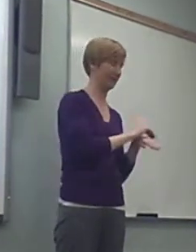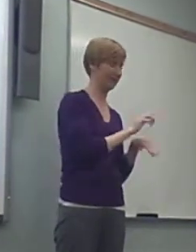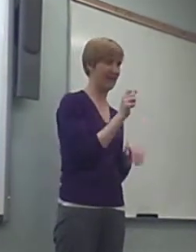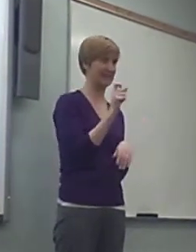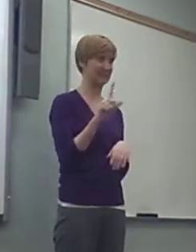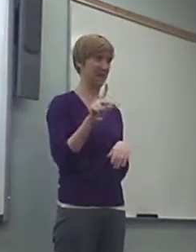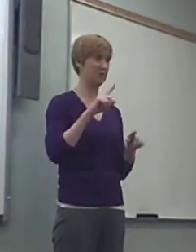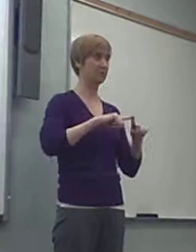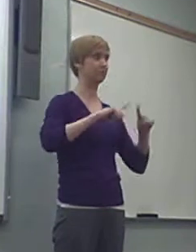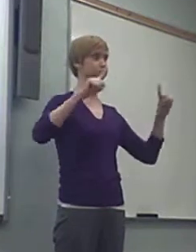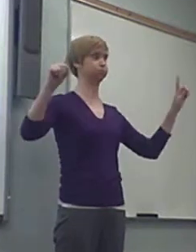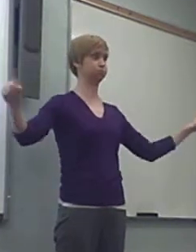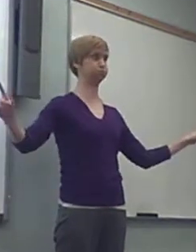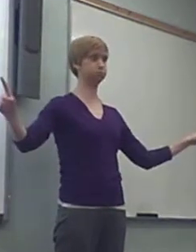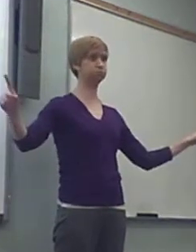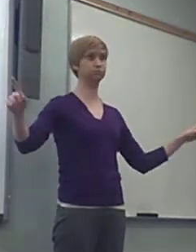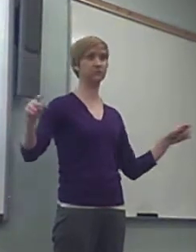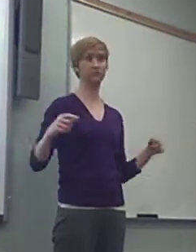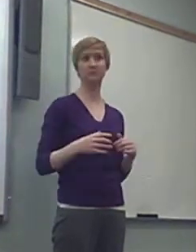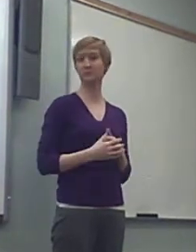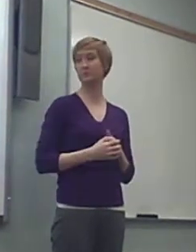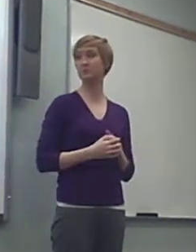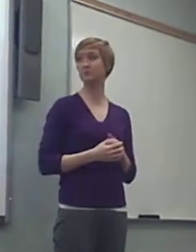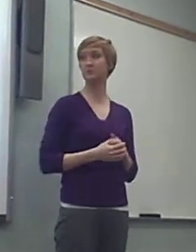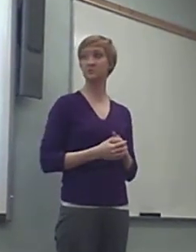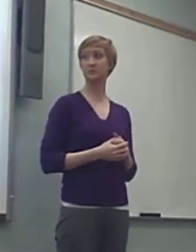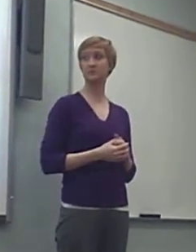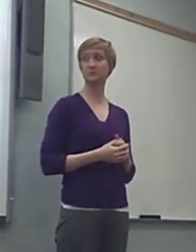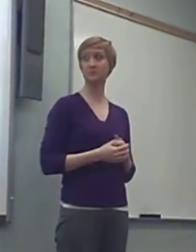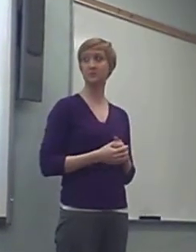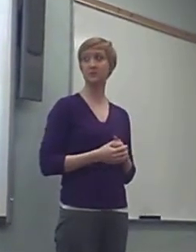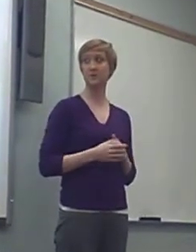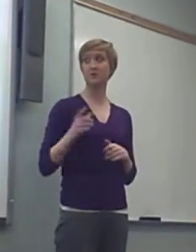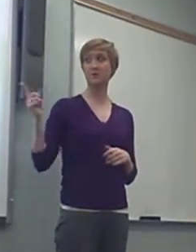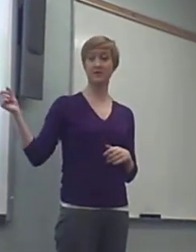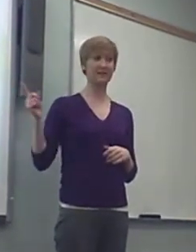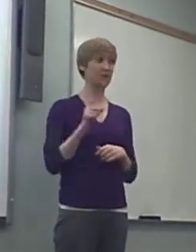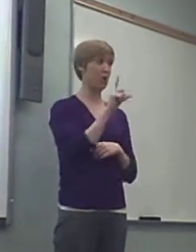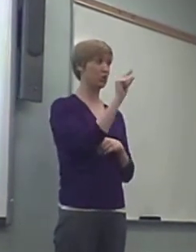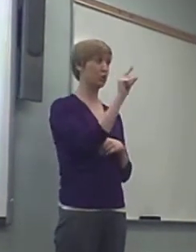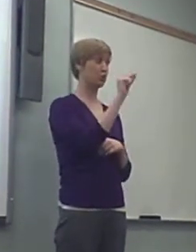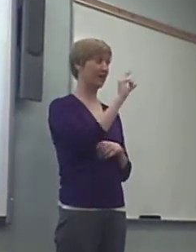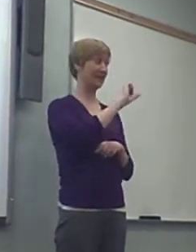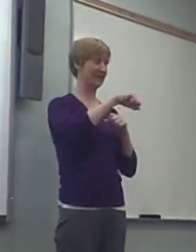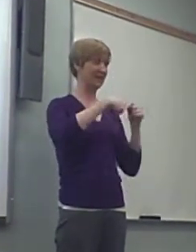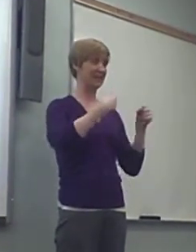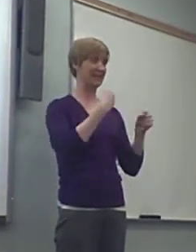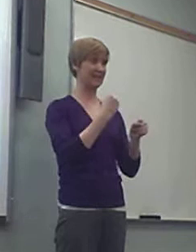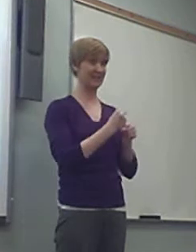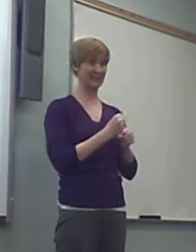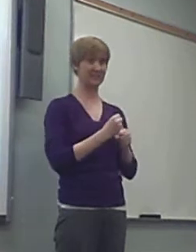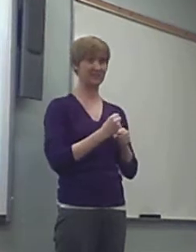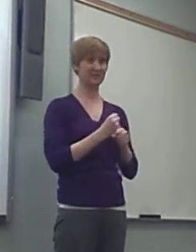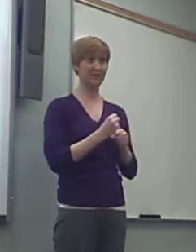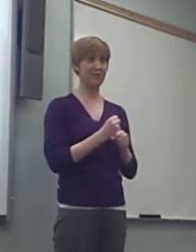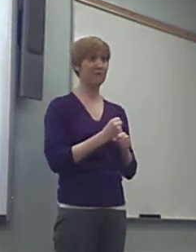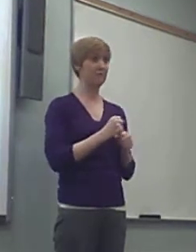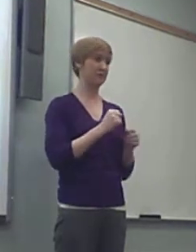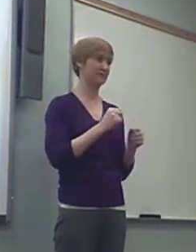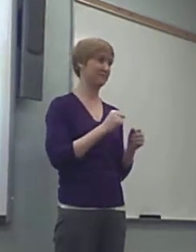It's a huge difference between the two languages. And so these guys took 20 years just to do the New Testament. Now that they